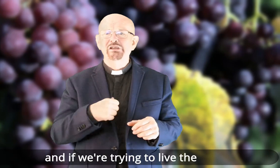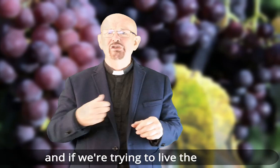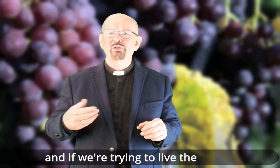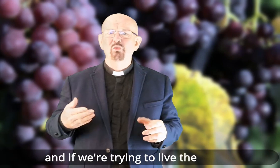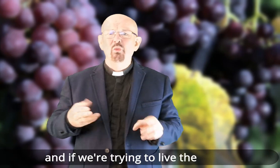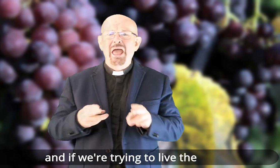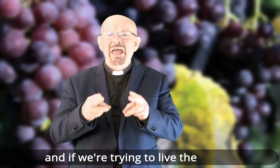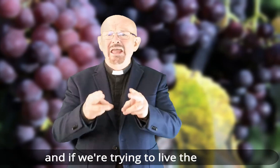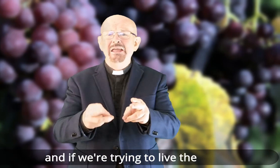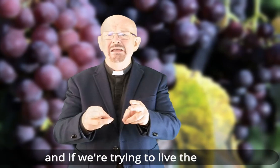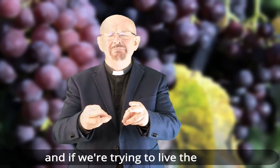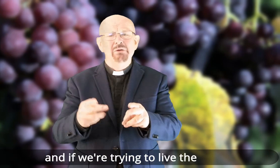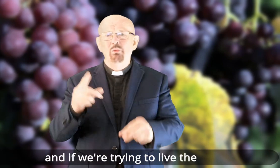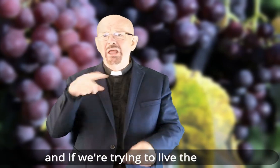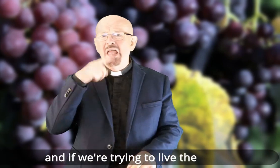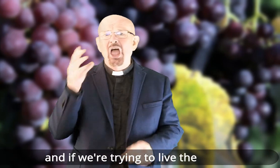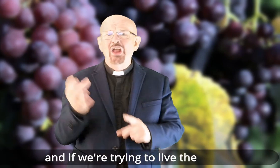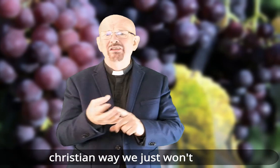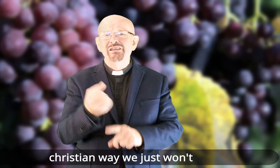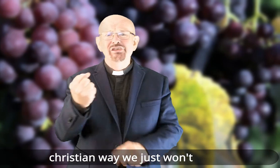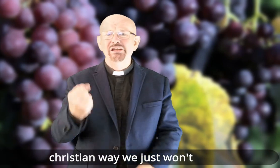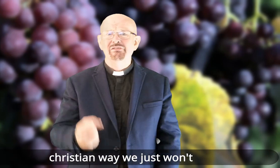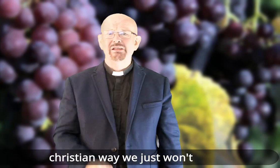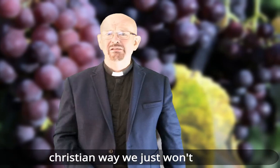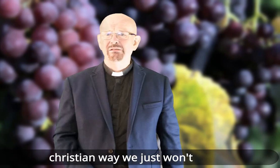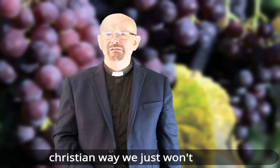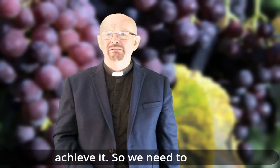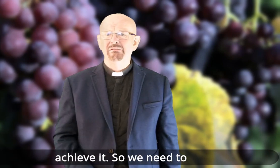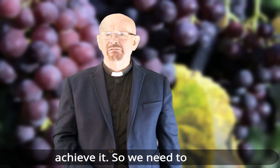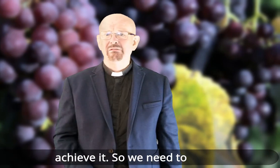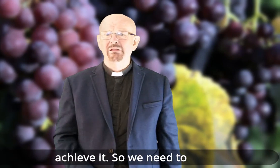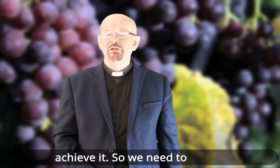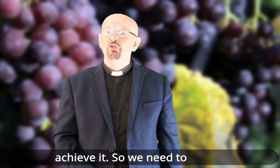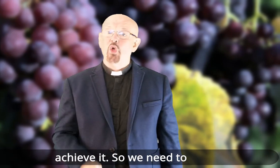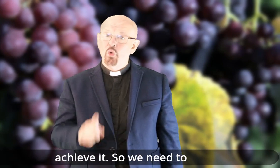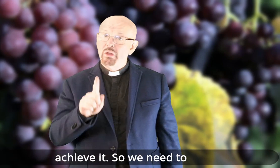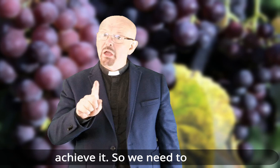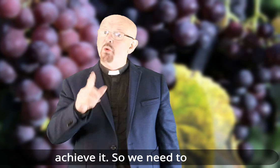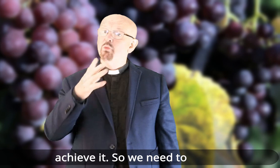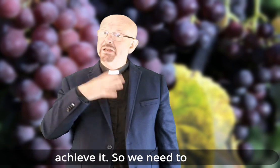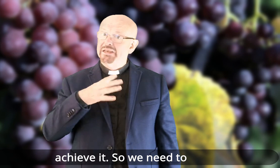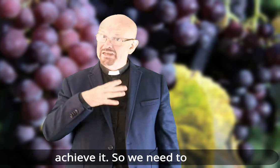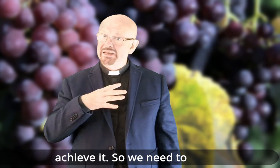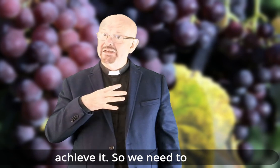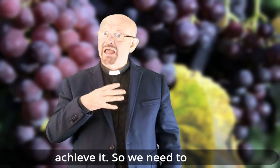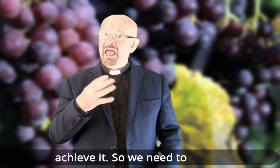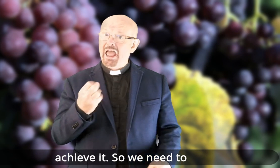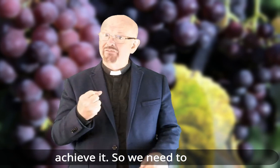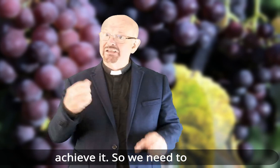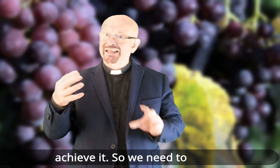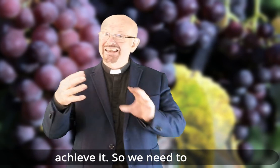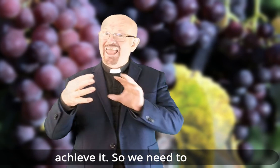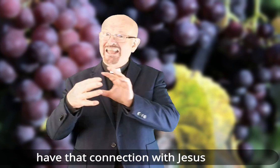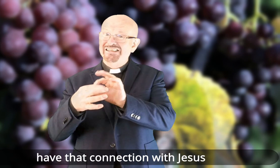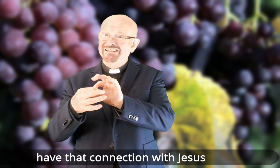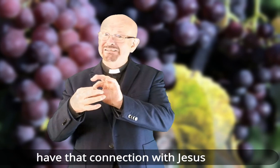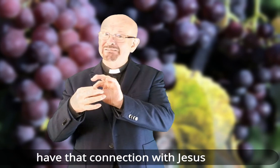And if we're trying to live the Christian way, we just won't achieve it. So we need to have that